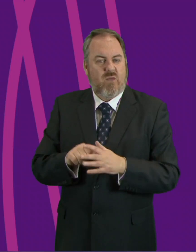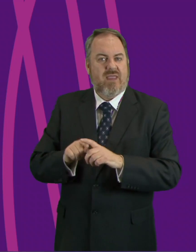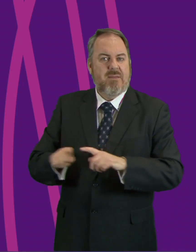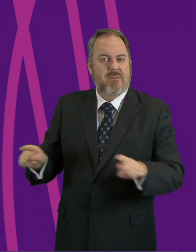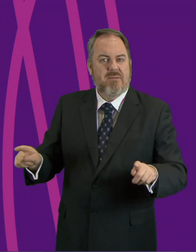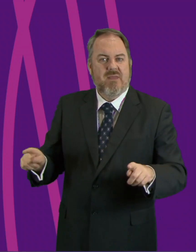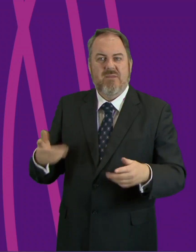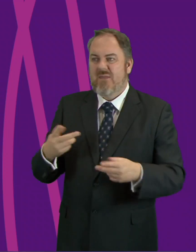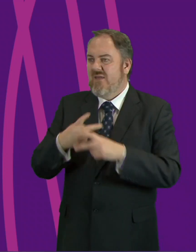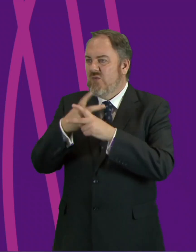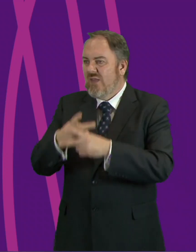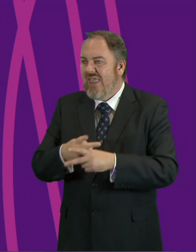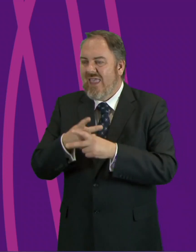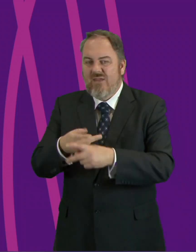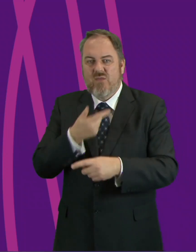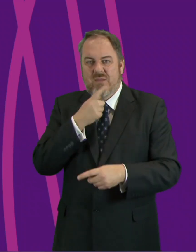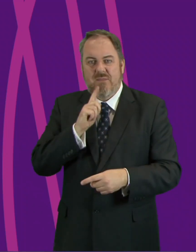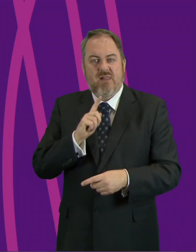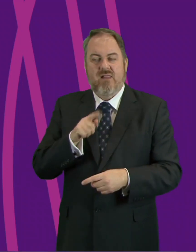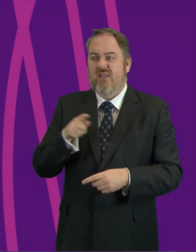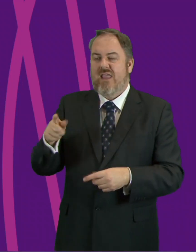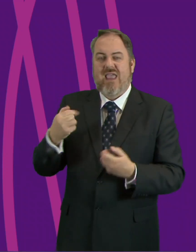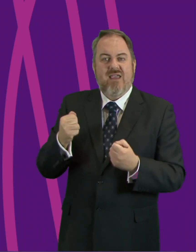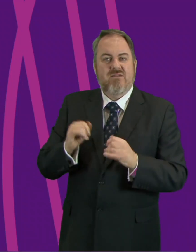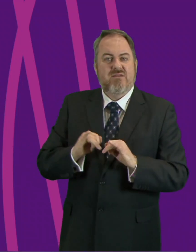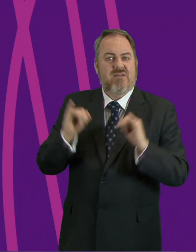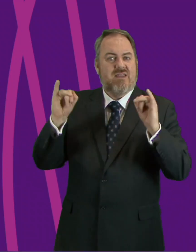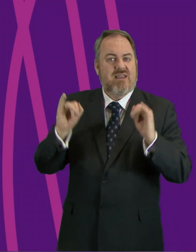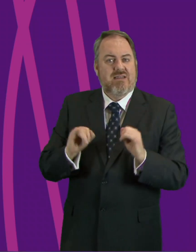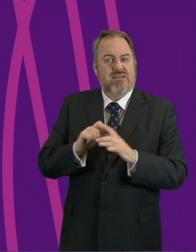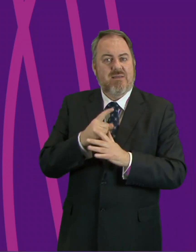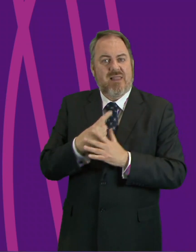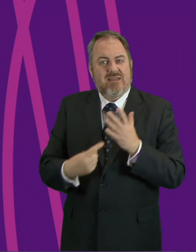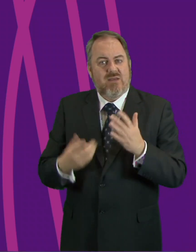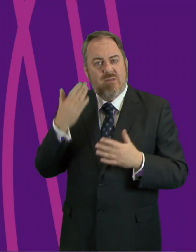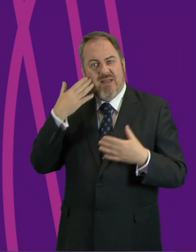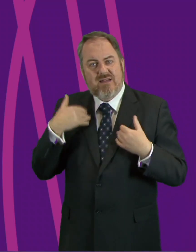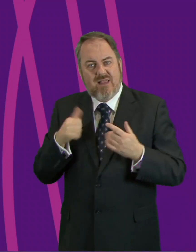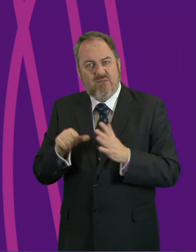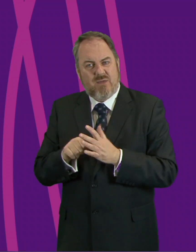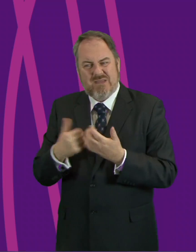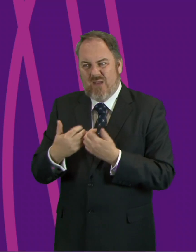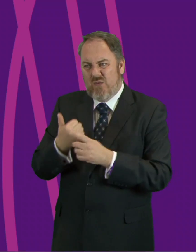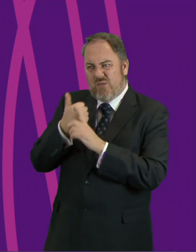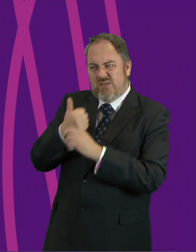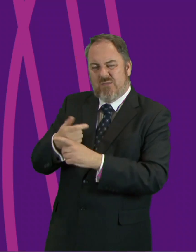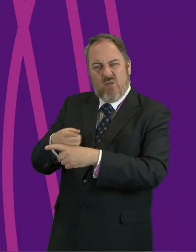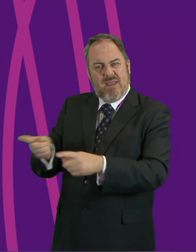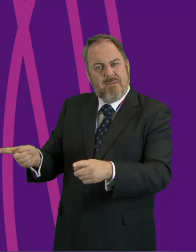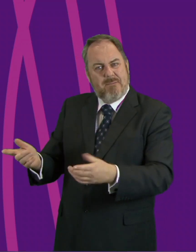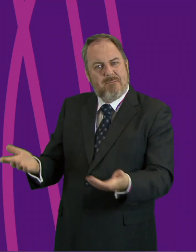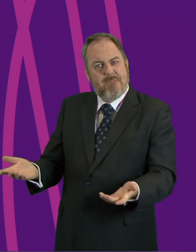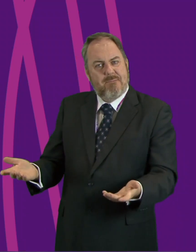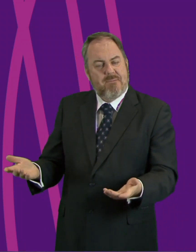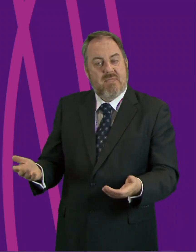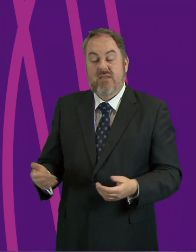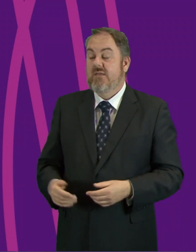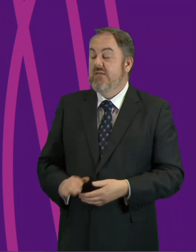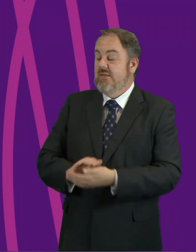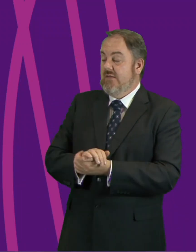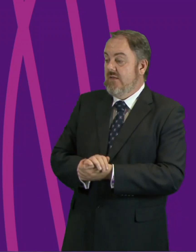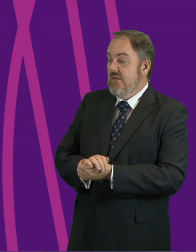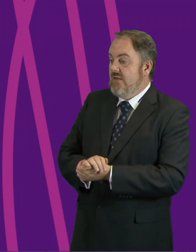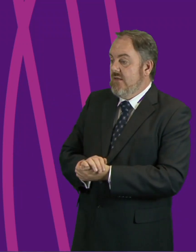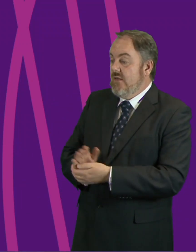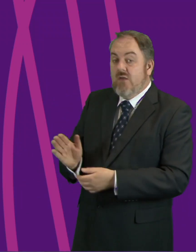responsibilities, significant disabilities or complex health needs? First Minister. we'll set out more detail on the milestones towards